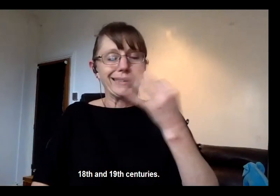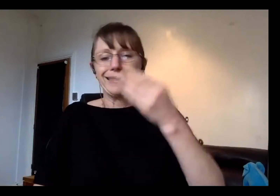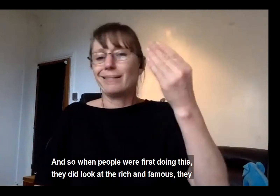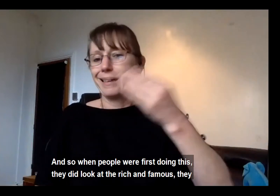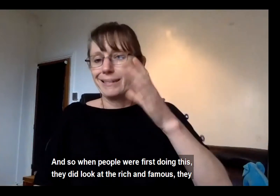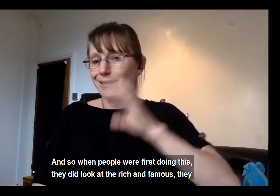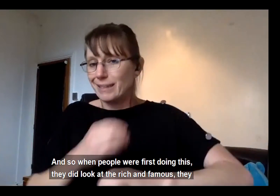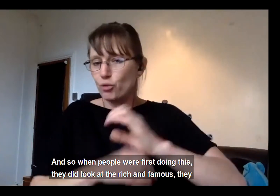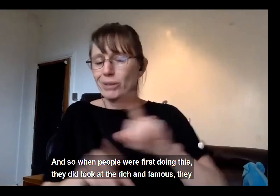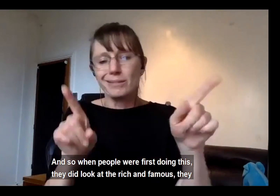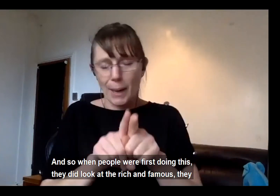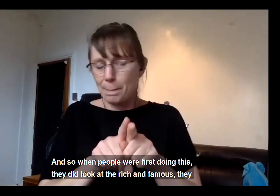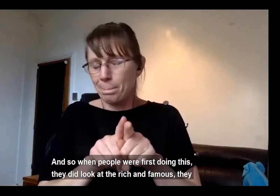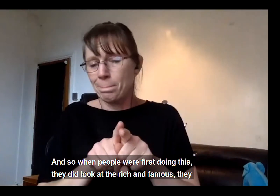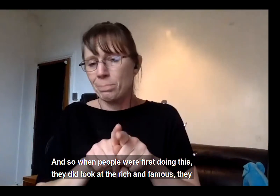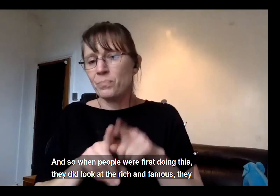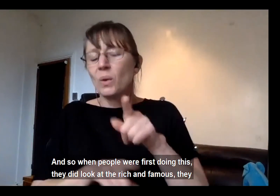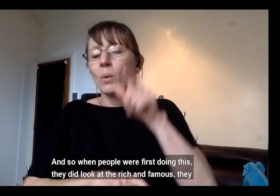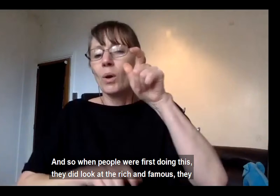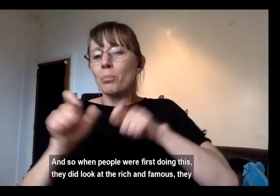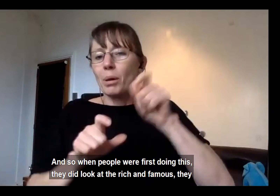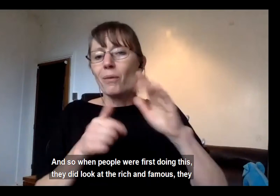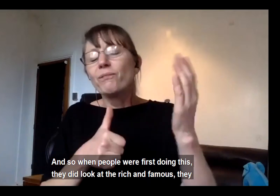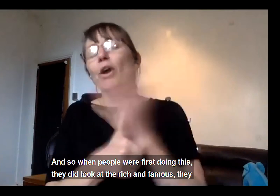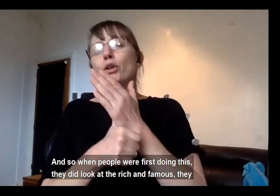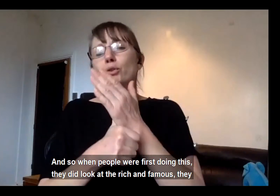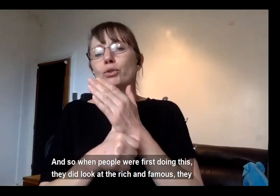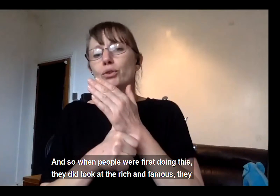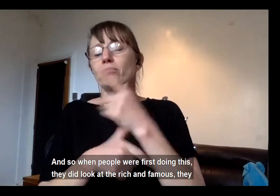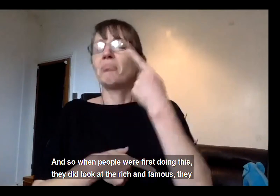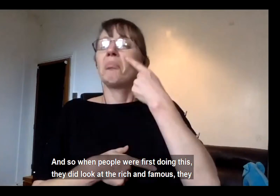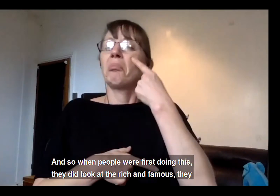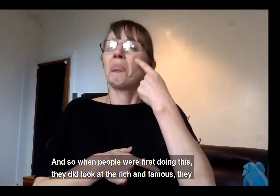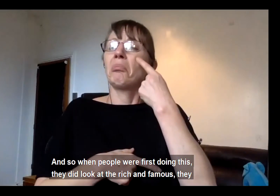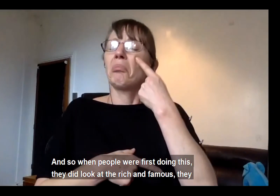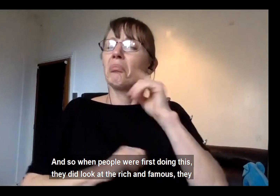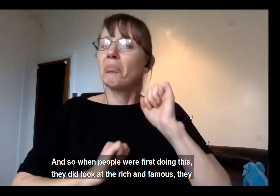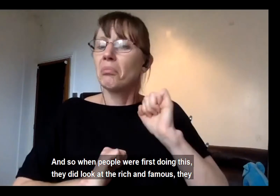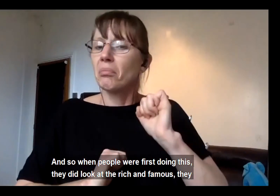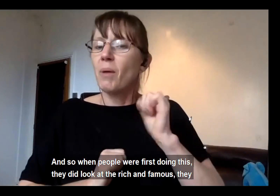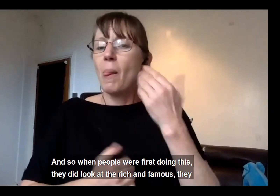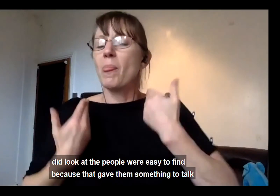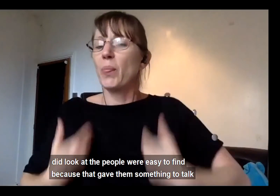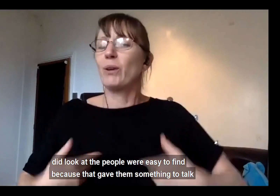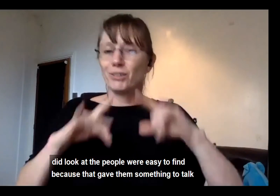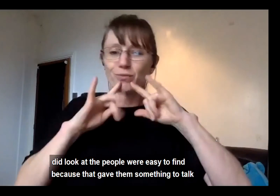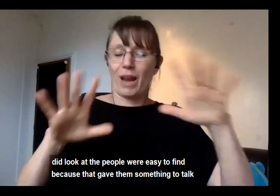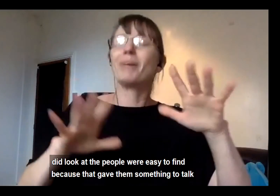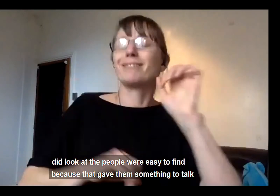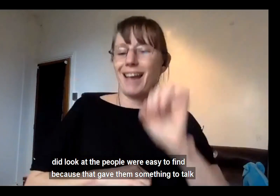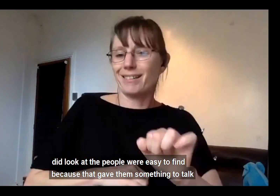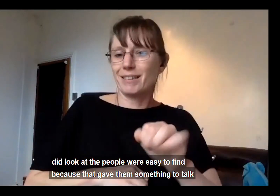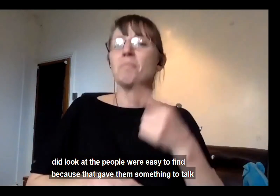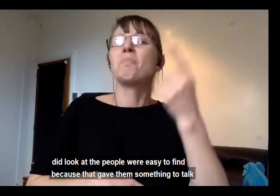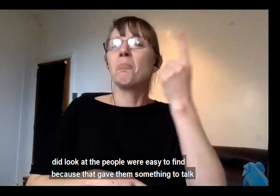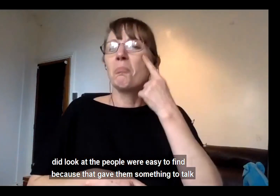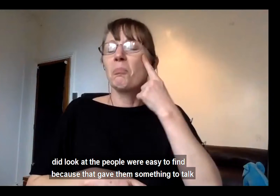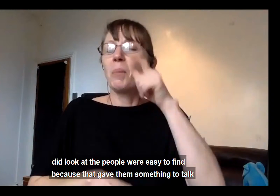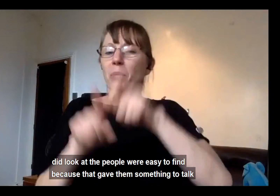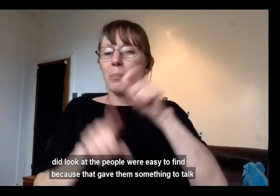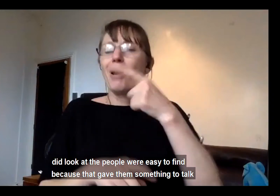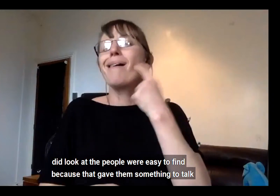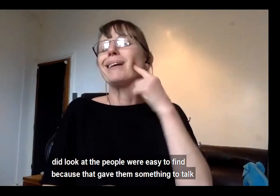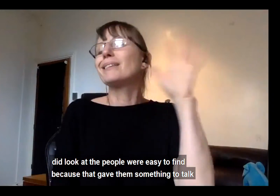centuries. And so when people were first doing this, they did look at the rich and famous. They did look at the people who were easy to